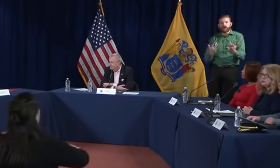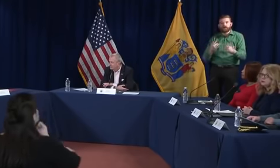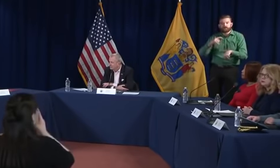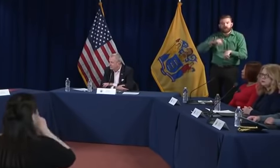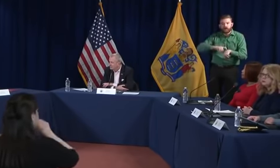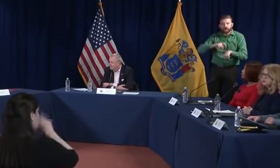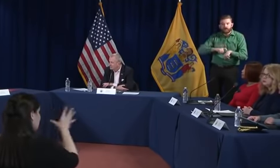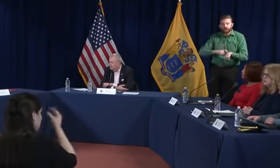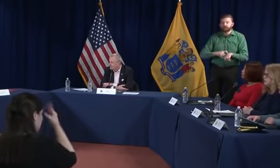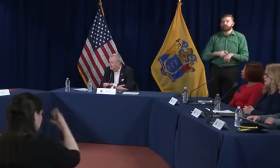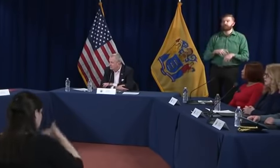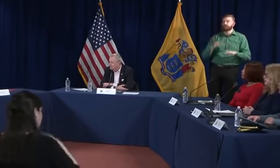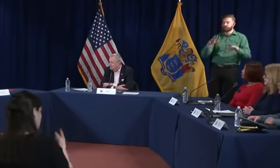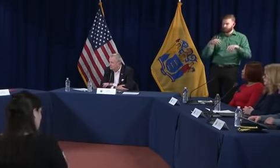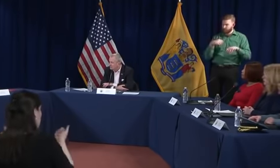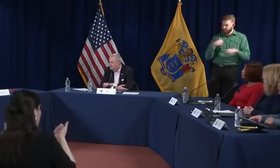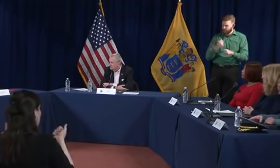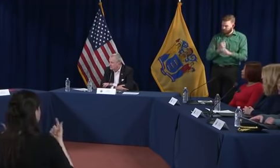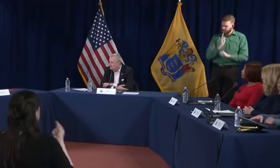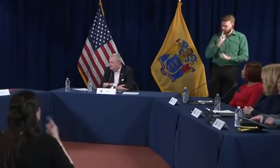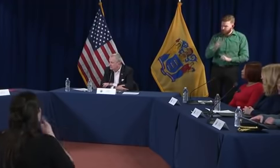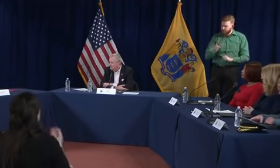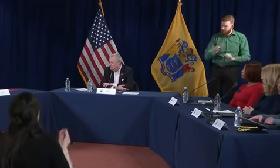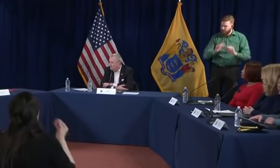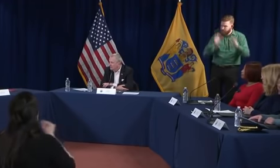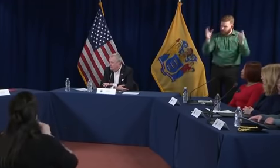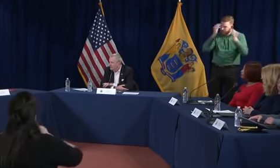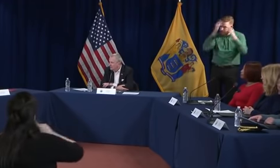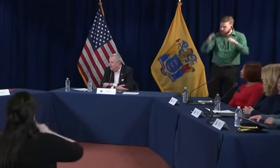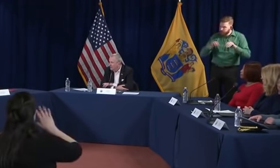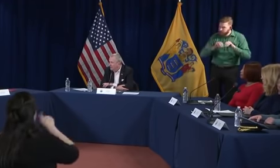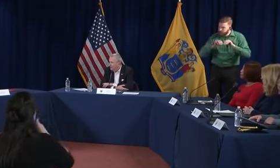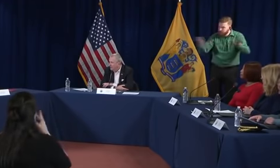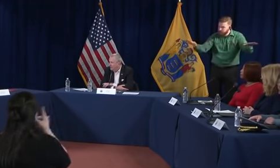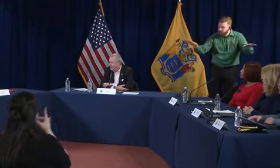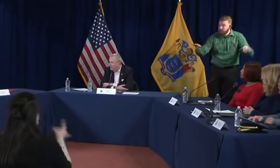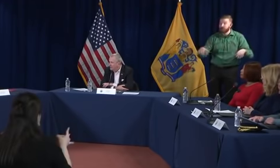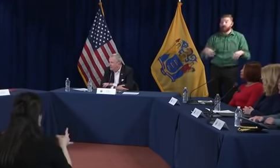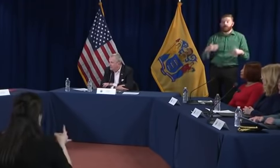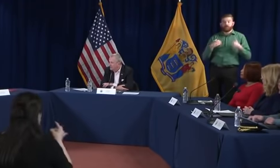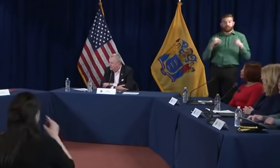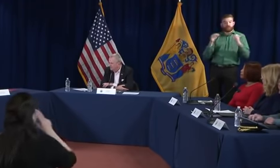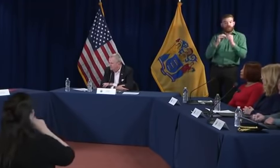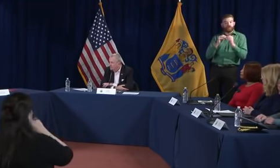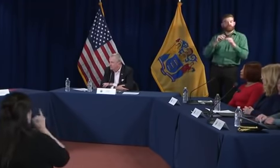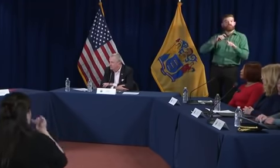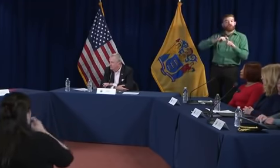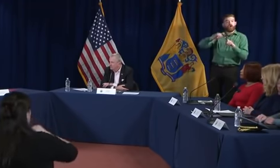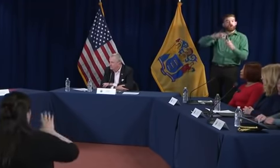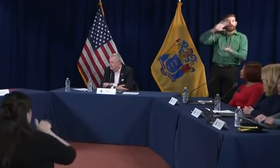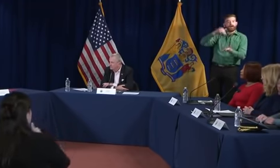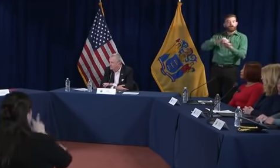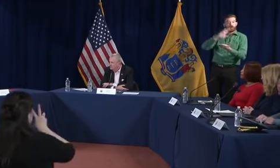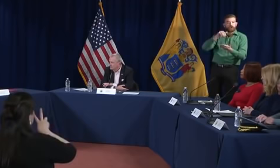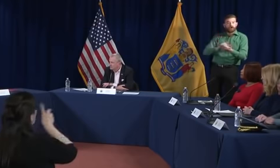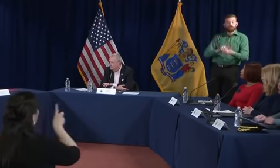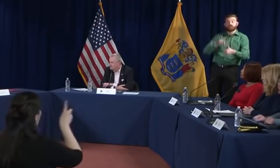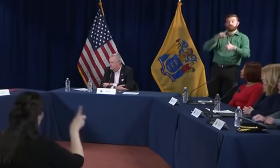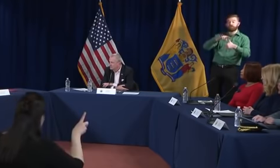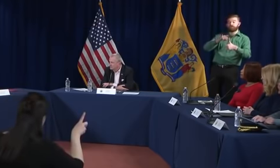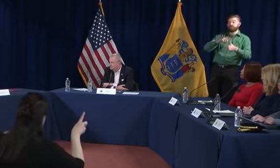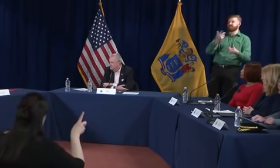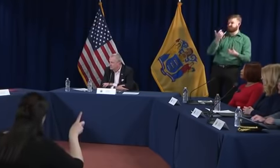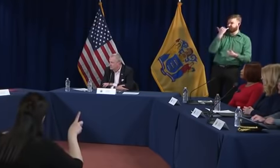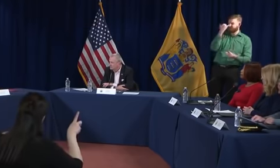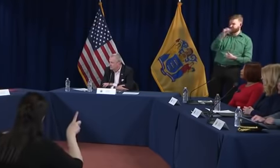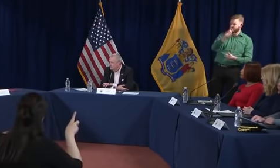you need, we've expanded the call center to include the New Jersey call center 211. As cases continue to increase